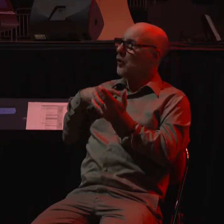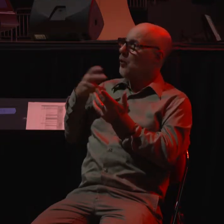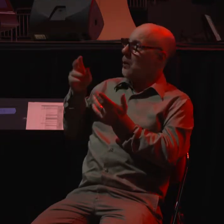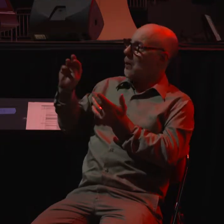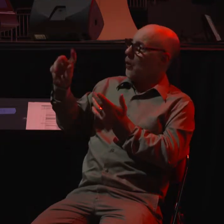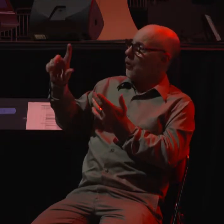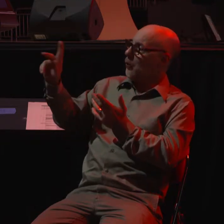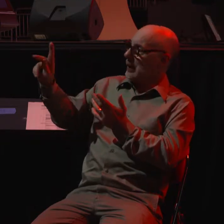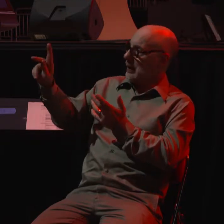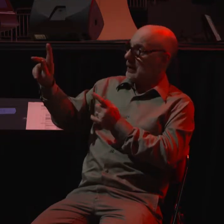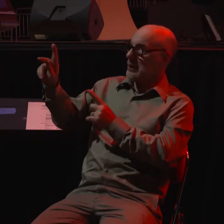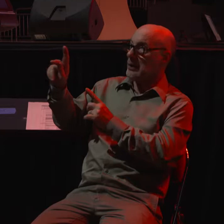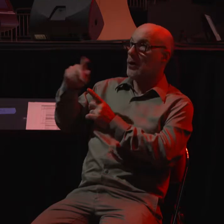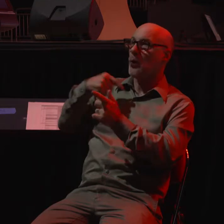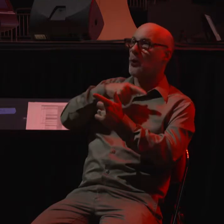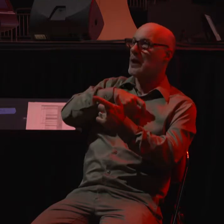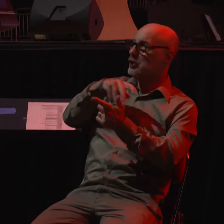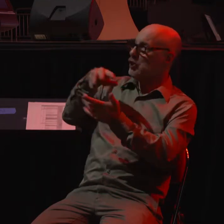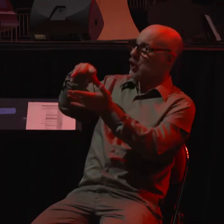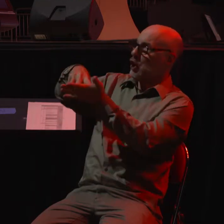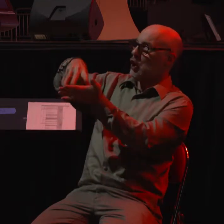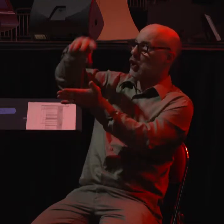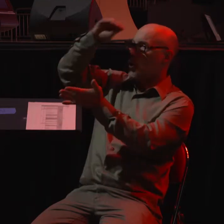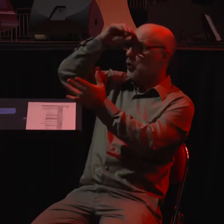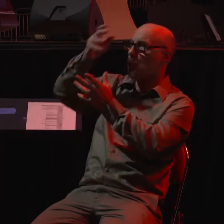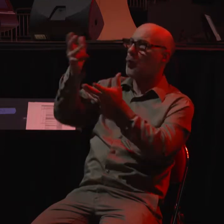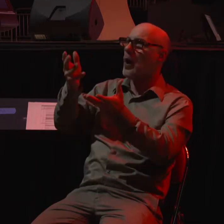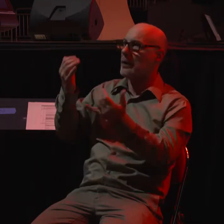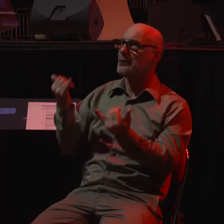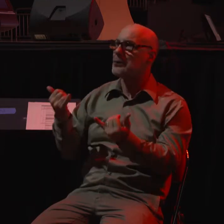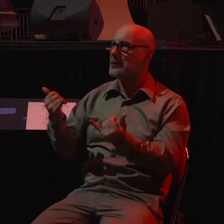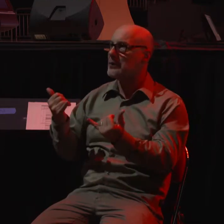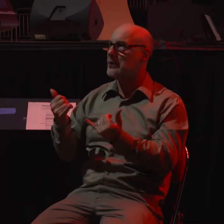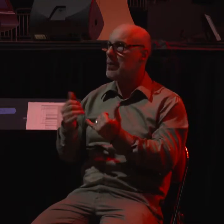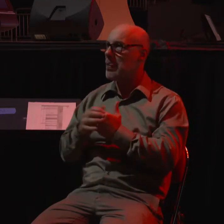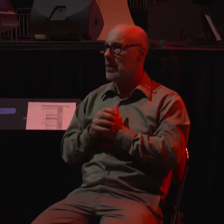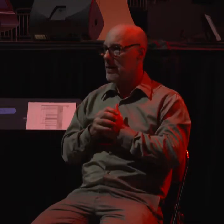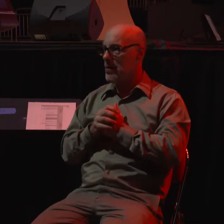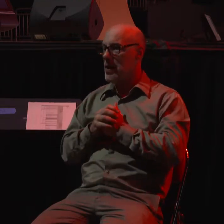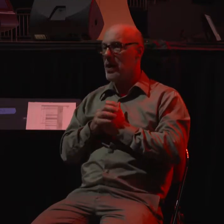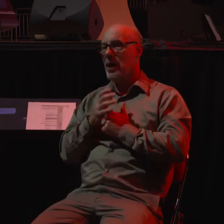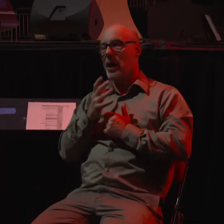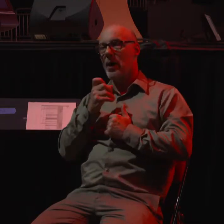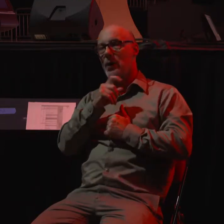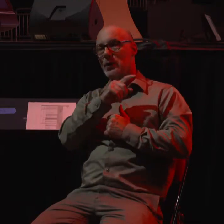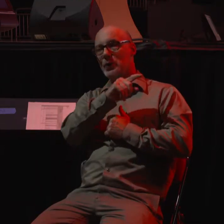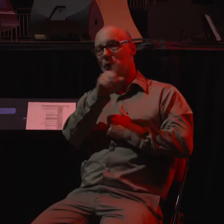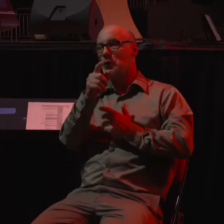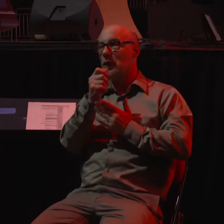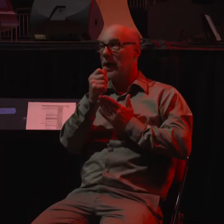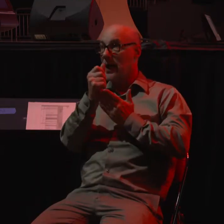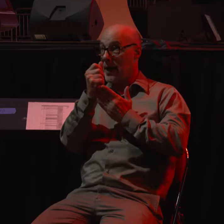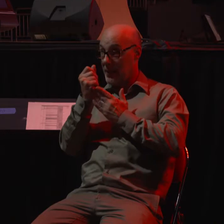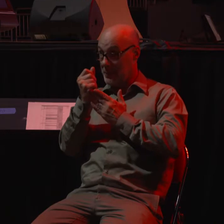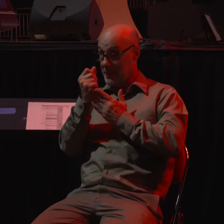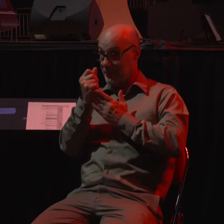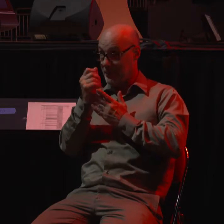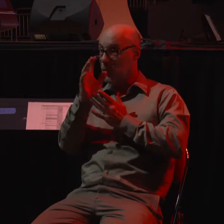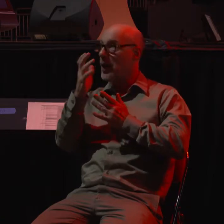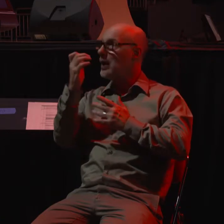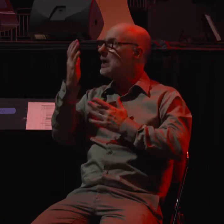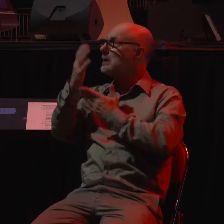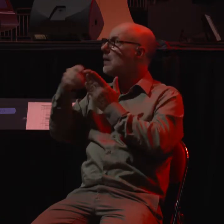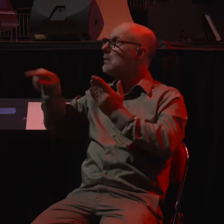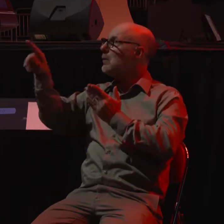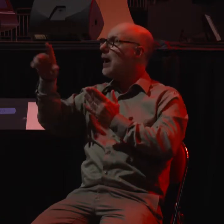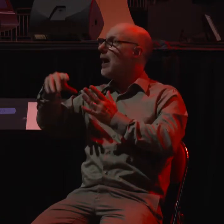today? Right? But I want to sort of have you brothers help me answer an objection that will be out there in the minds of some